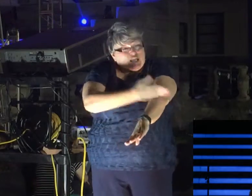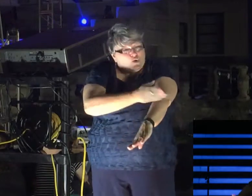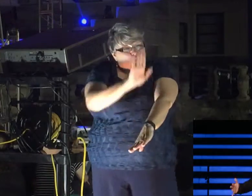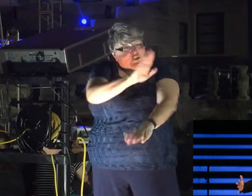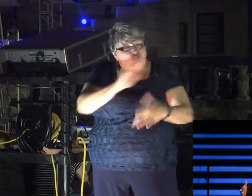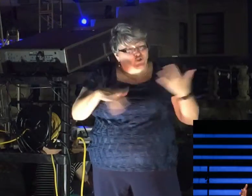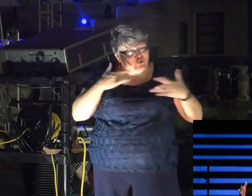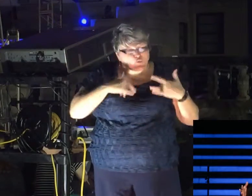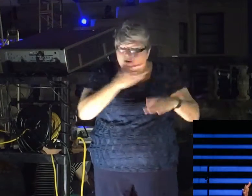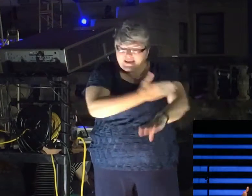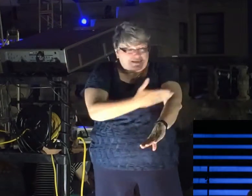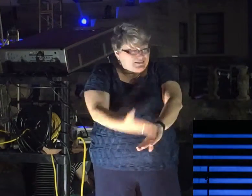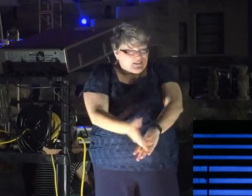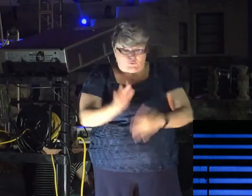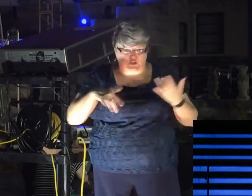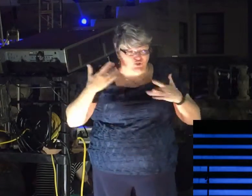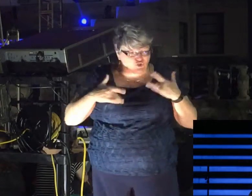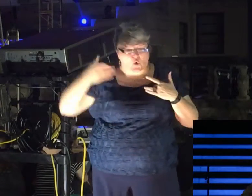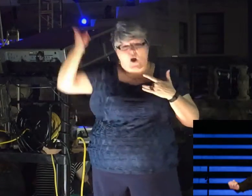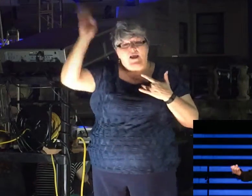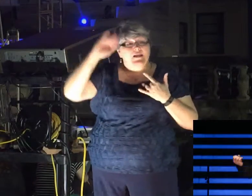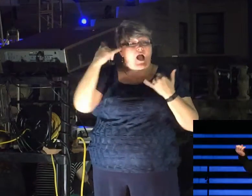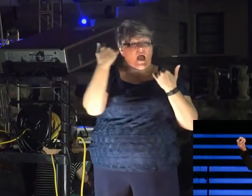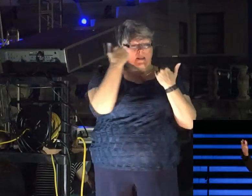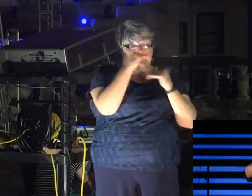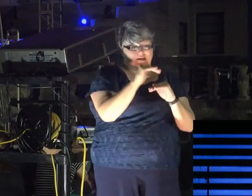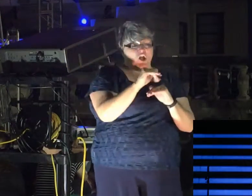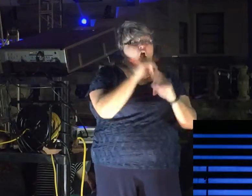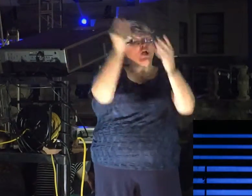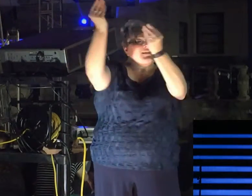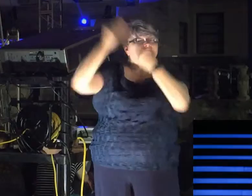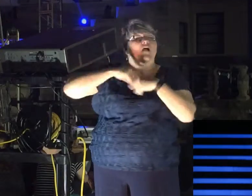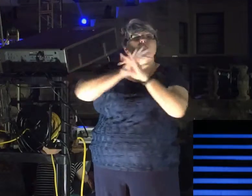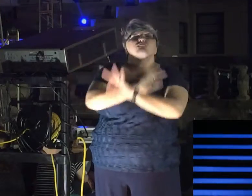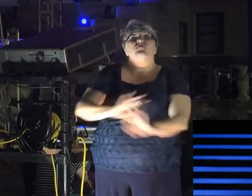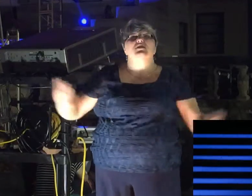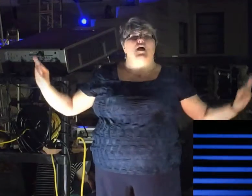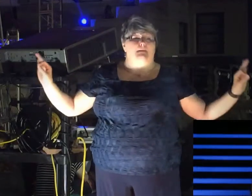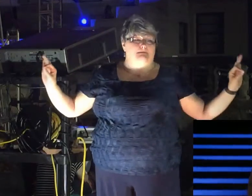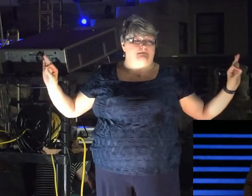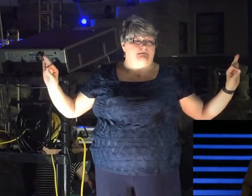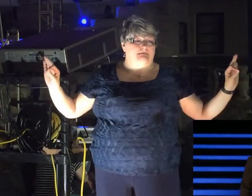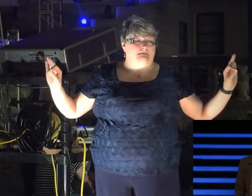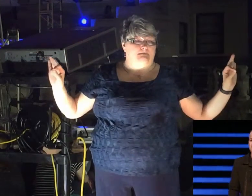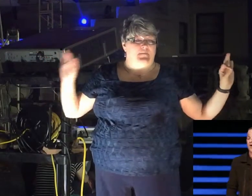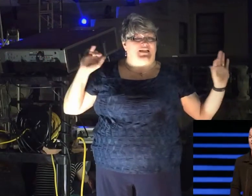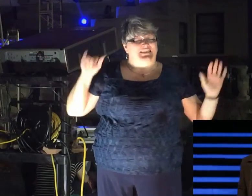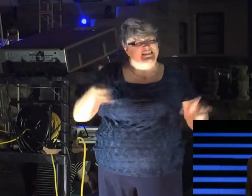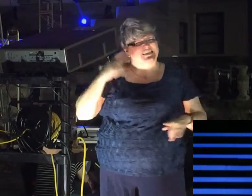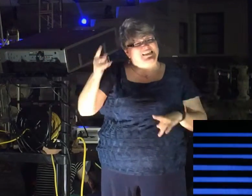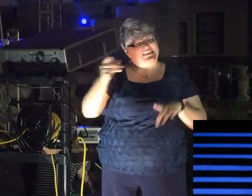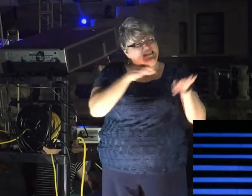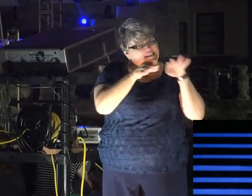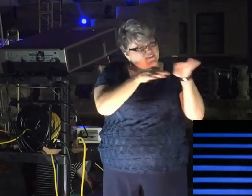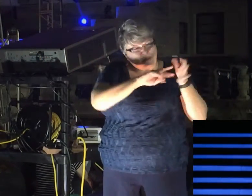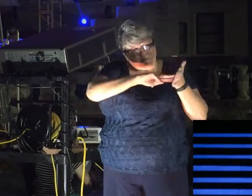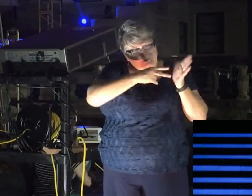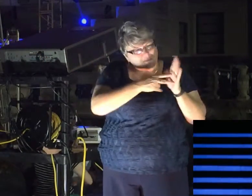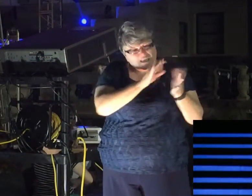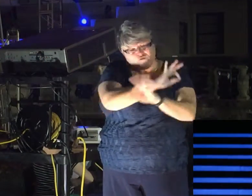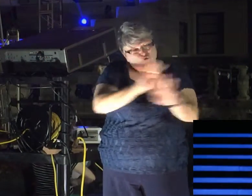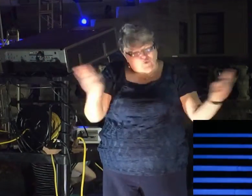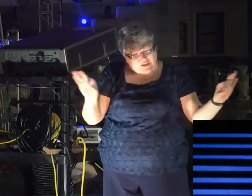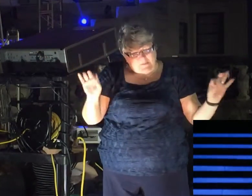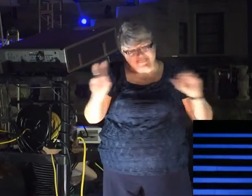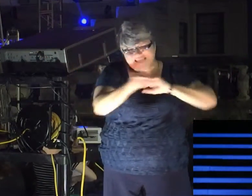that increase your joy, not decrease it. God's boundaries are freeing. It's this definition